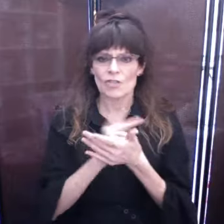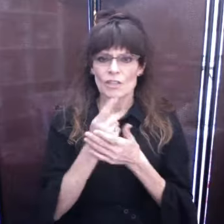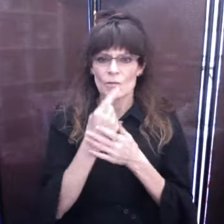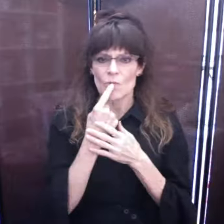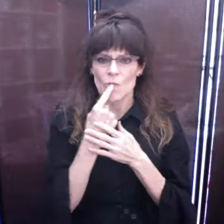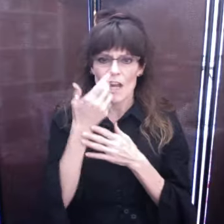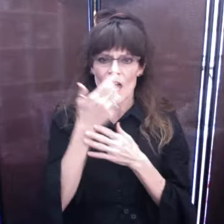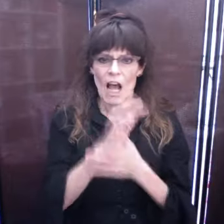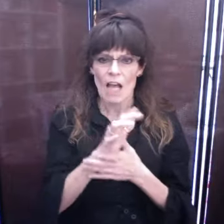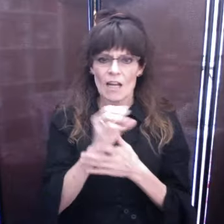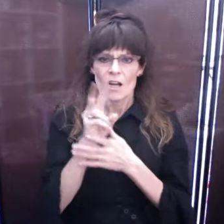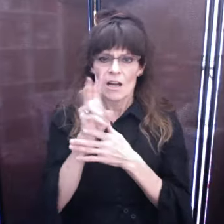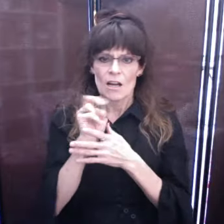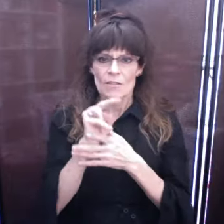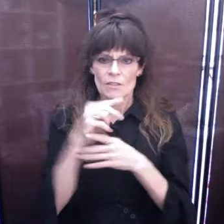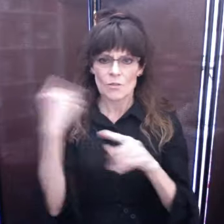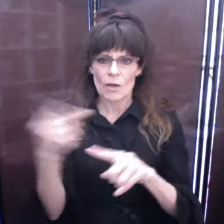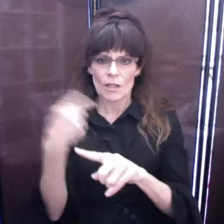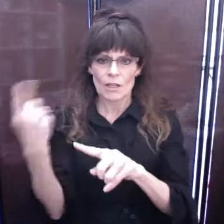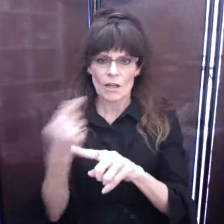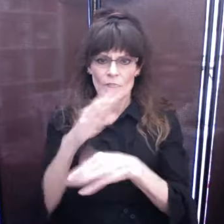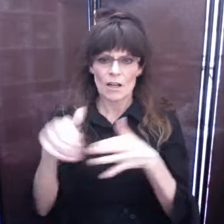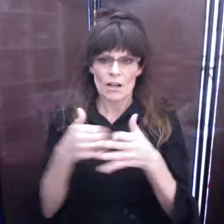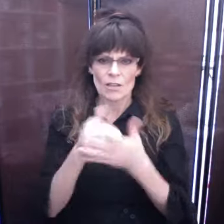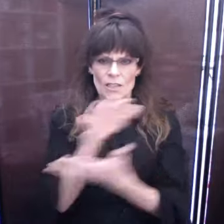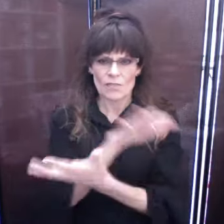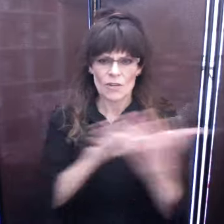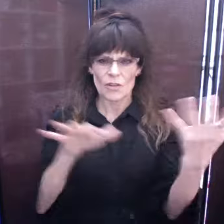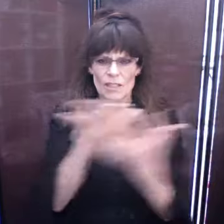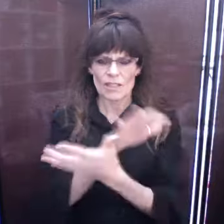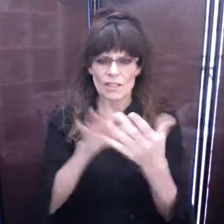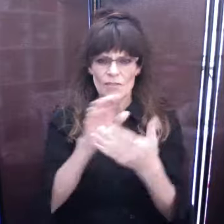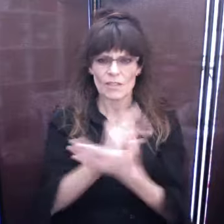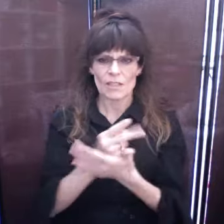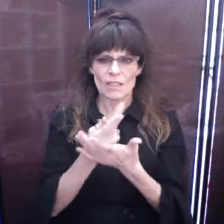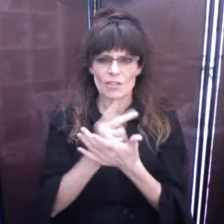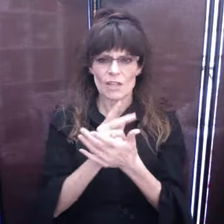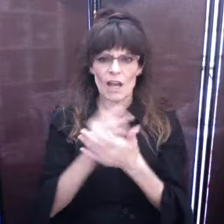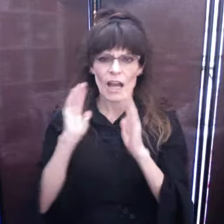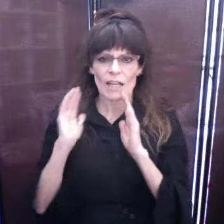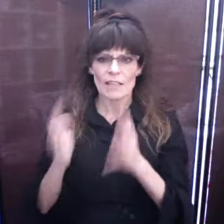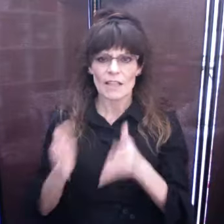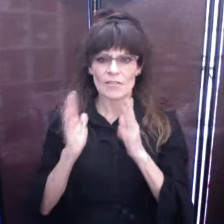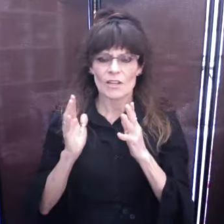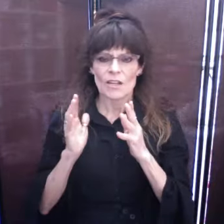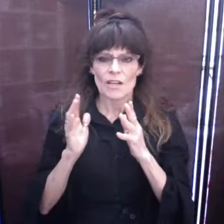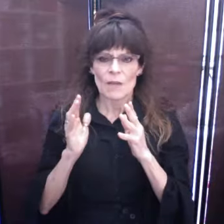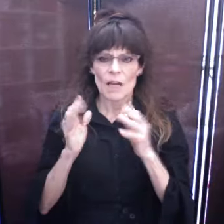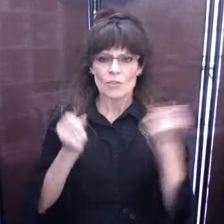oven coil on. And there was all this kind of felonious stuff in the kitchen. And I had left my driver's license on the table. I